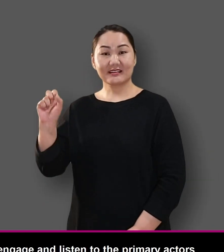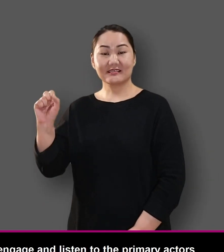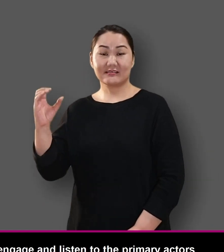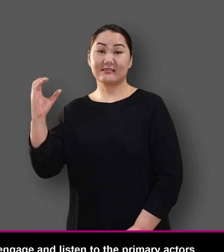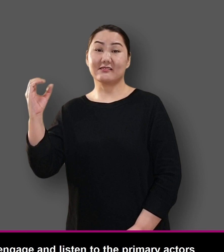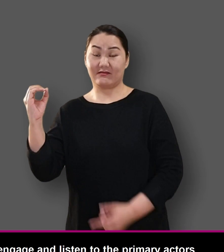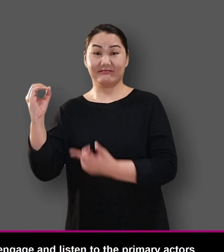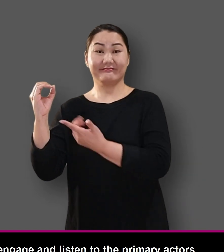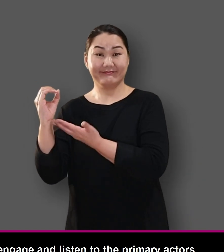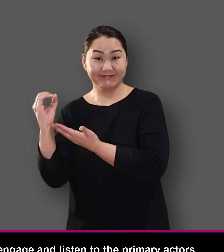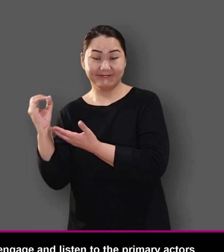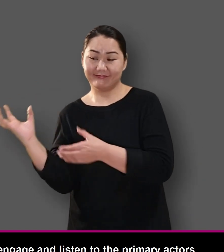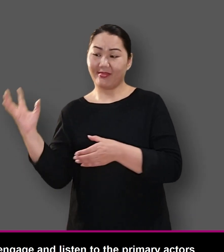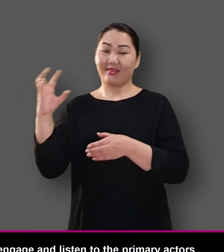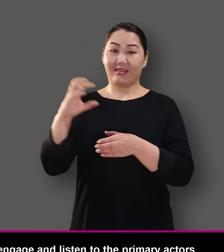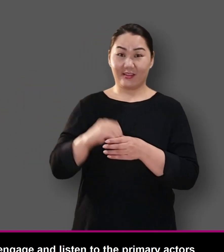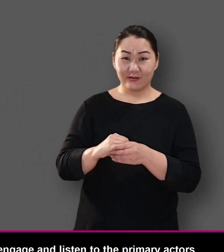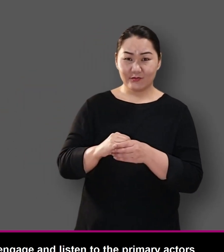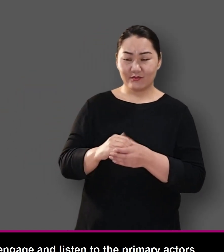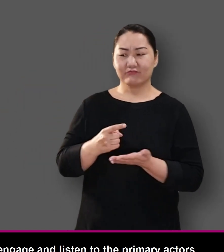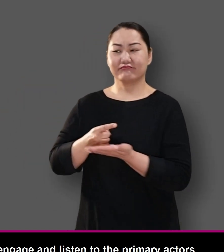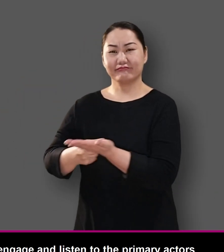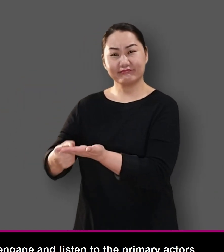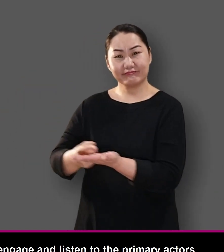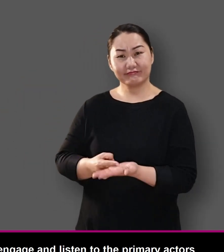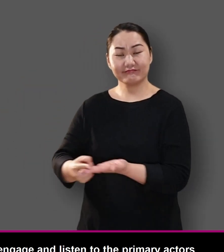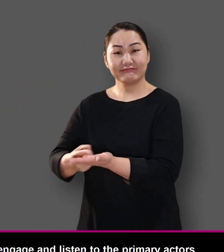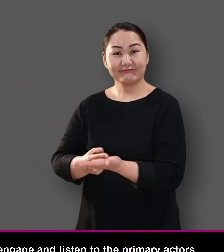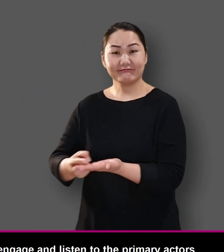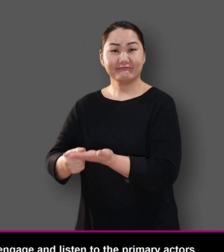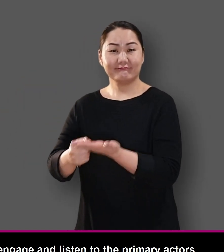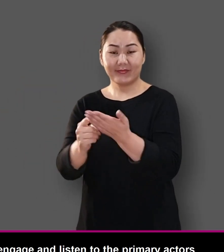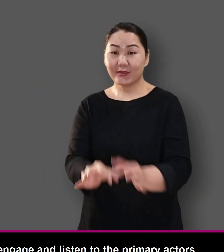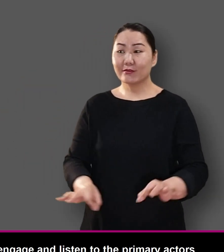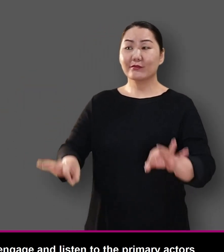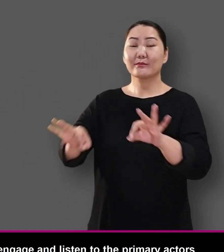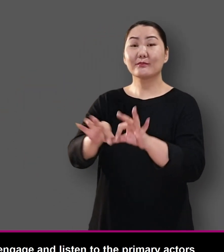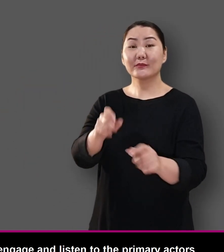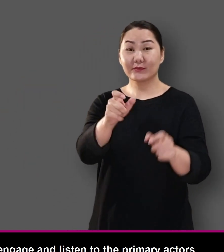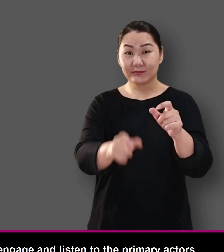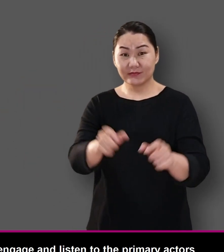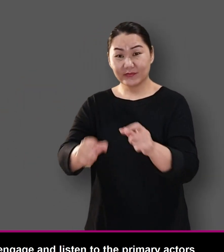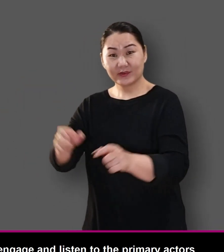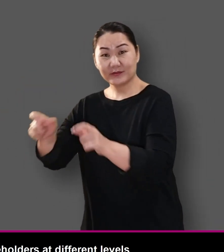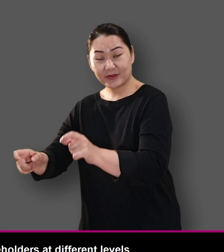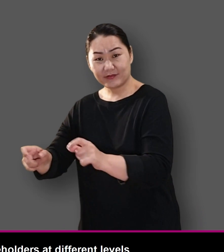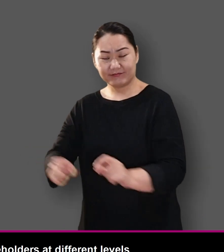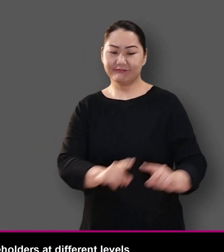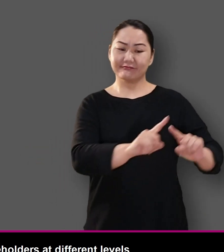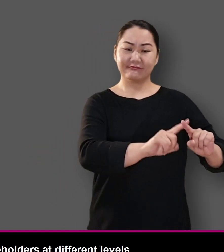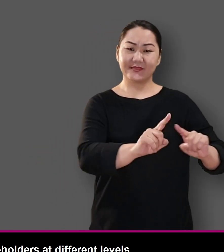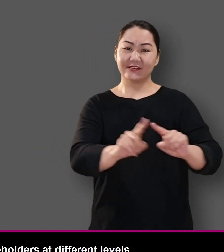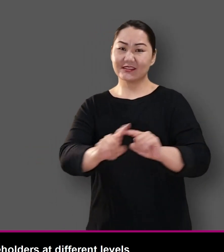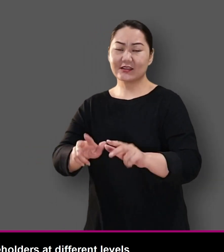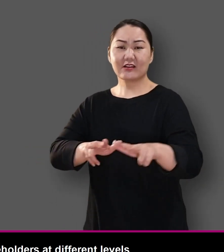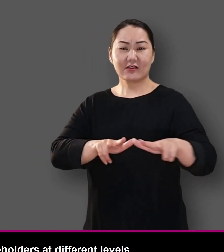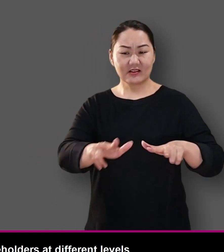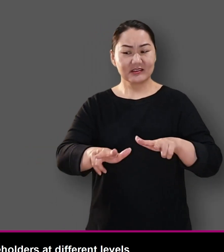We use participatory practice to engage and listen to the primary actors and a range of